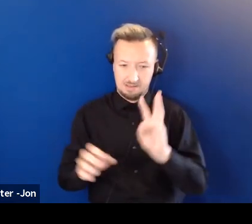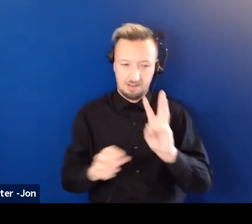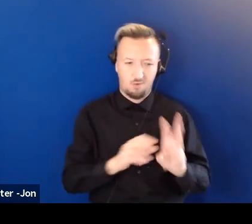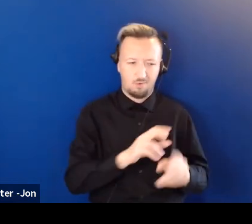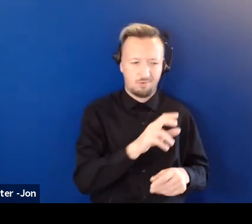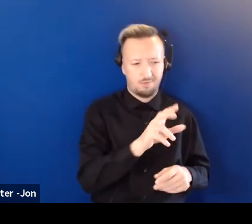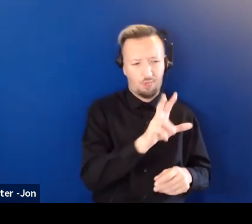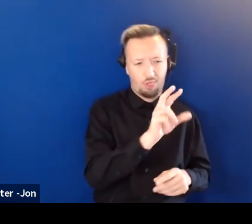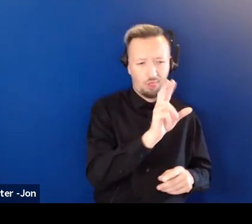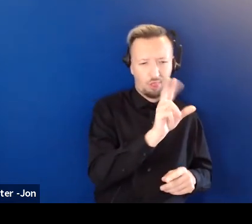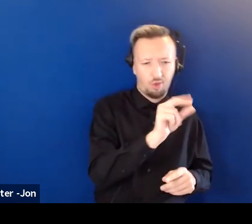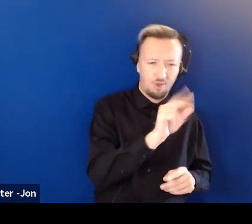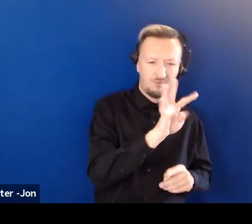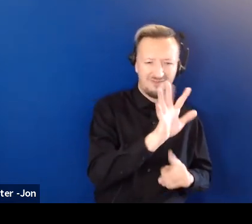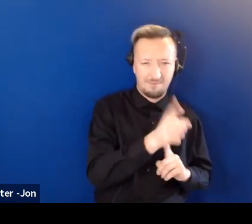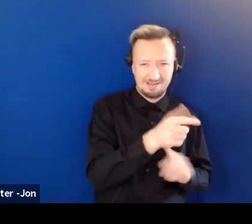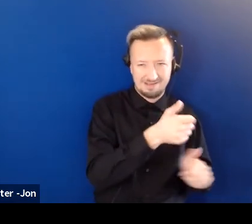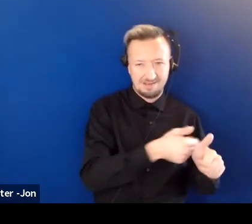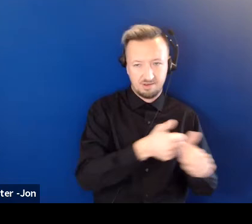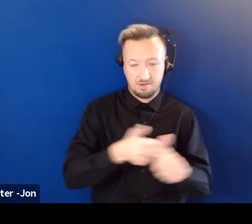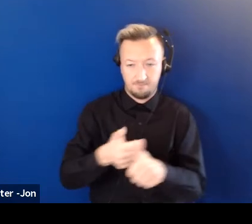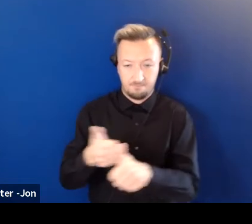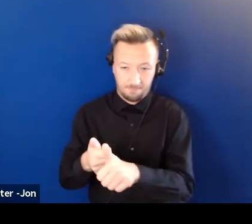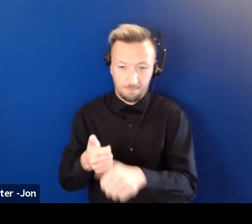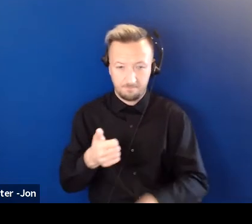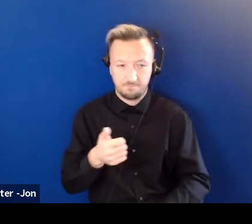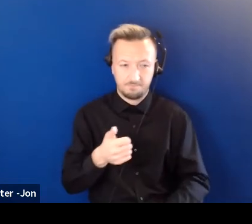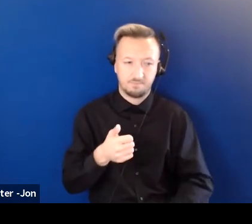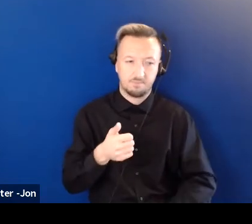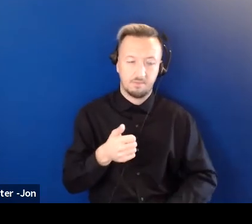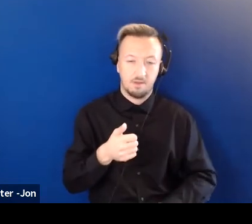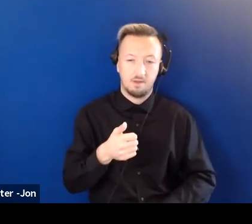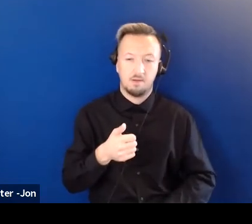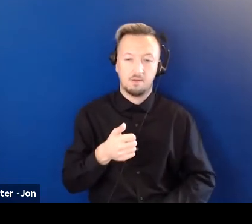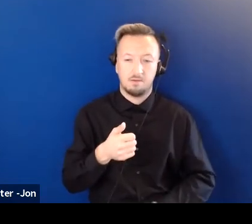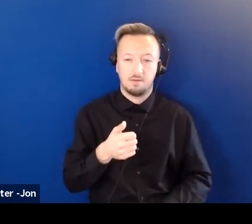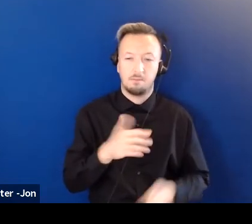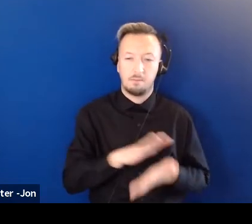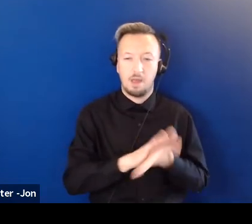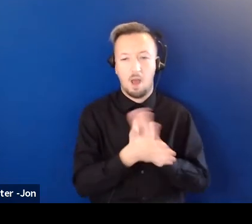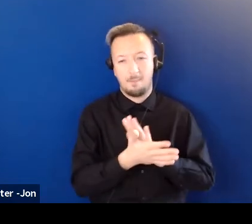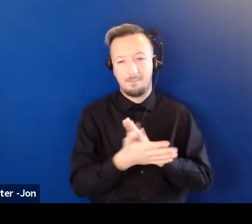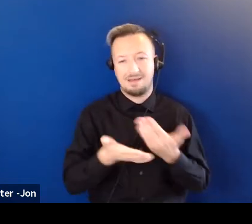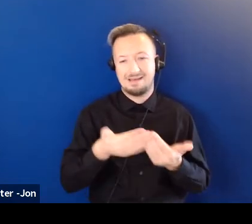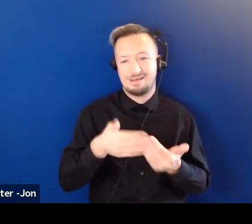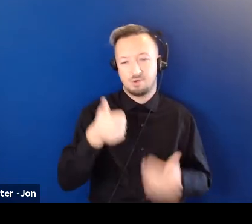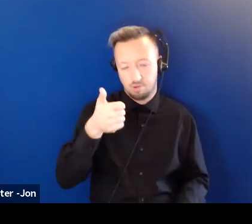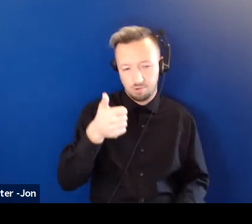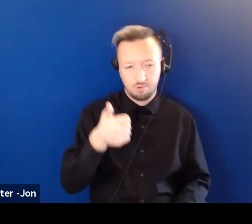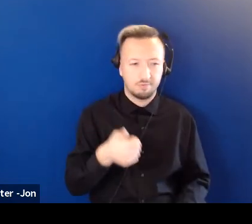to know them. So it made things a little bit easier. We tried to do